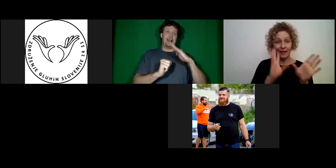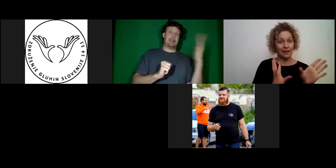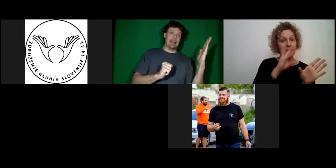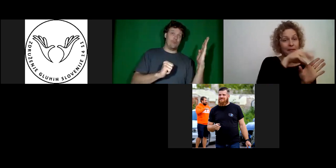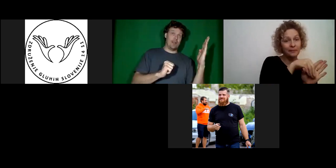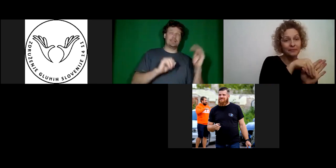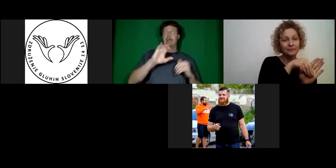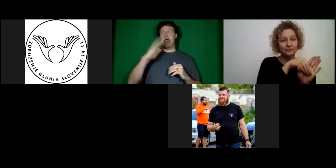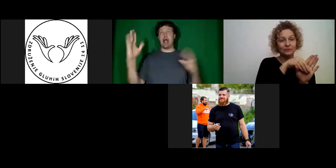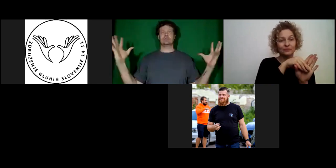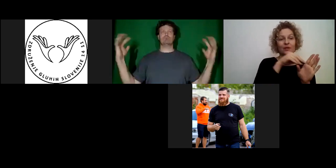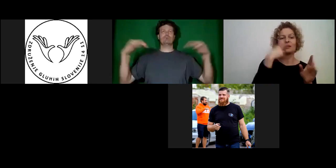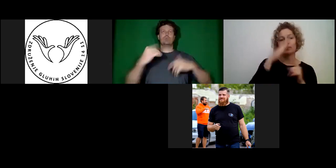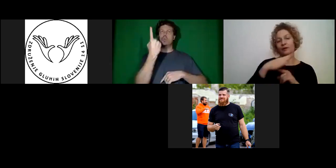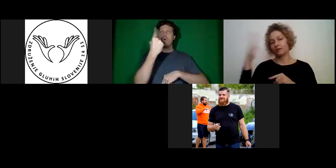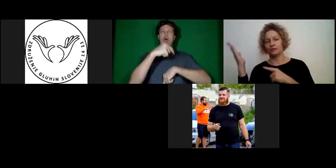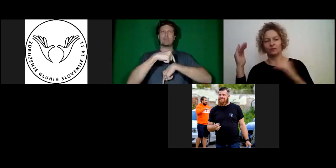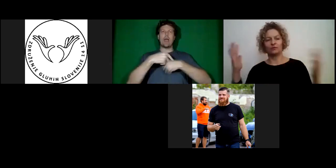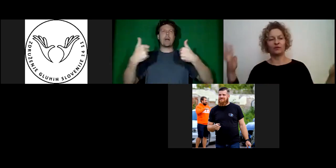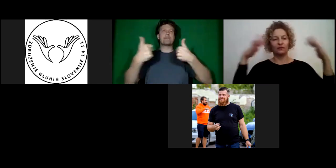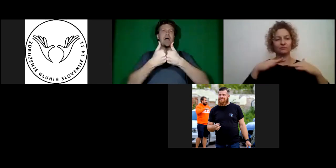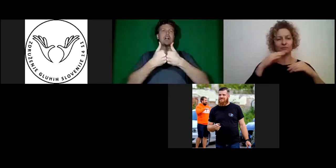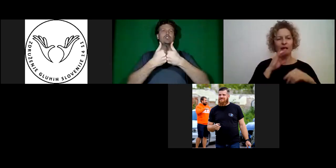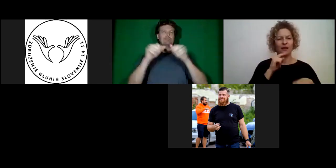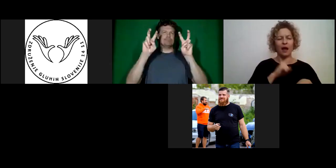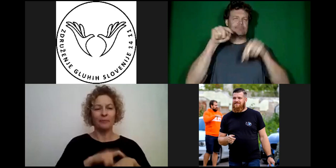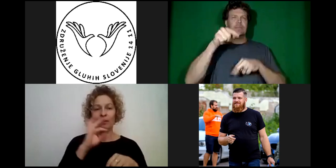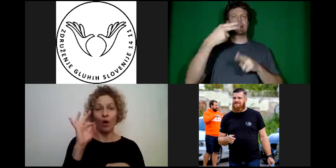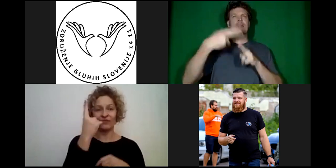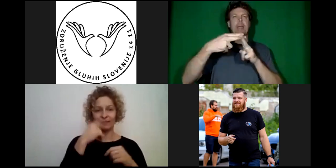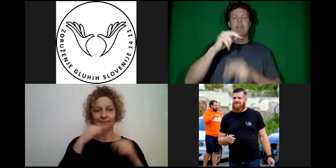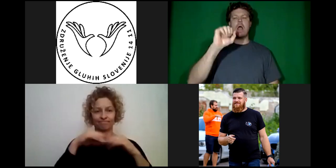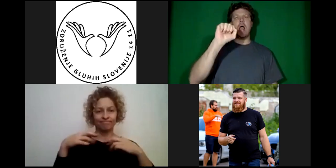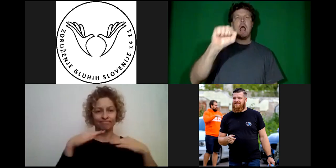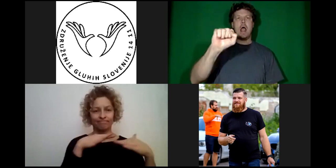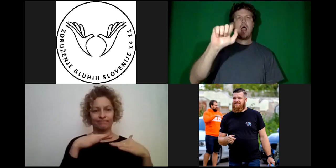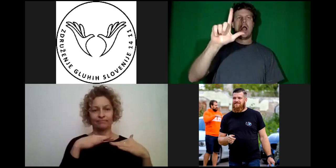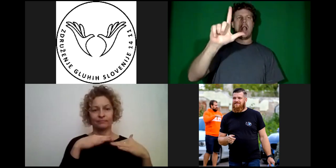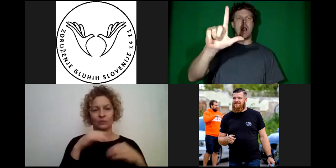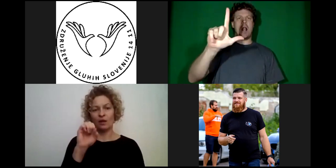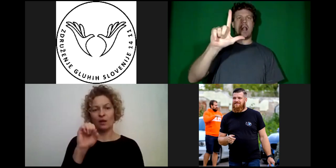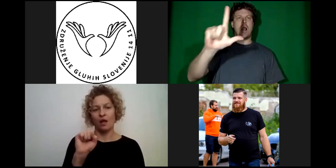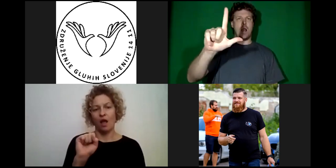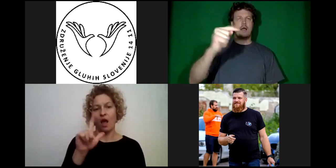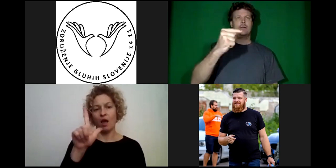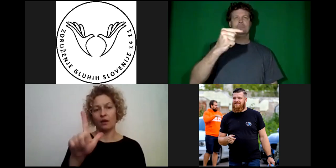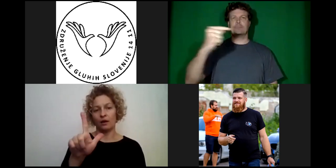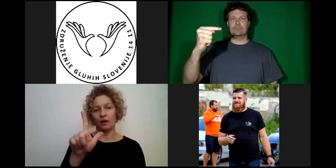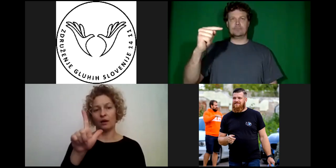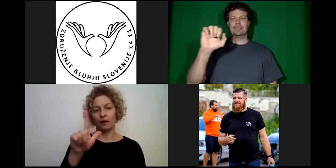to compete in the East and West Slovenian Blessed Player Competition.